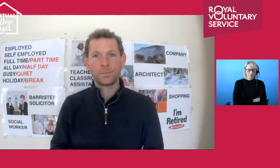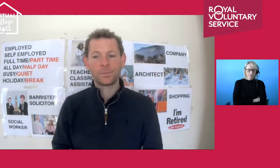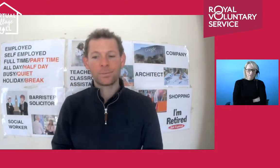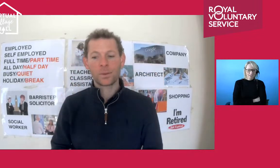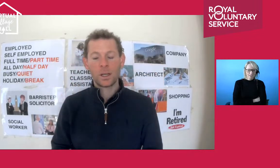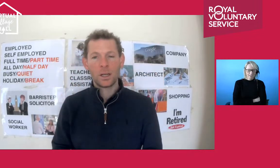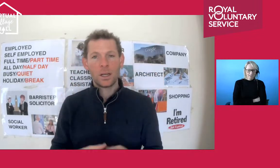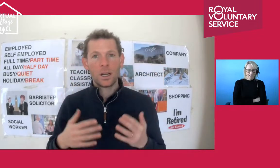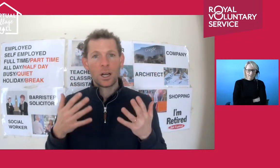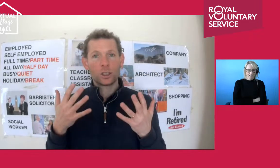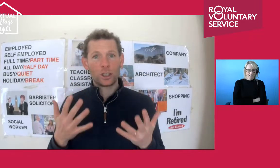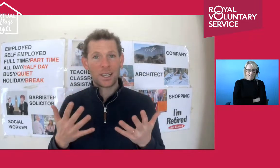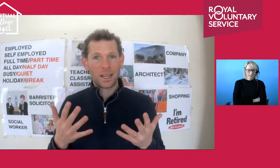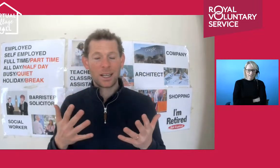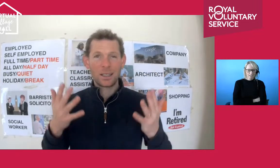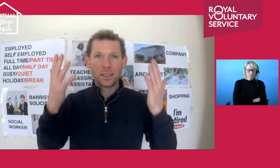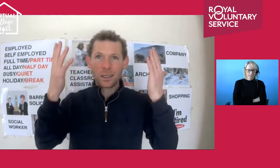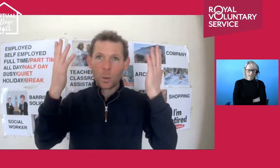Weather.